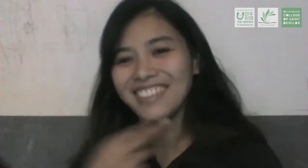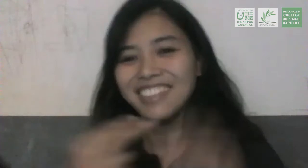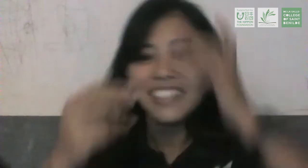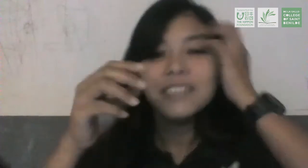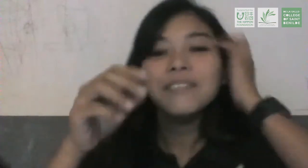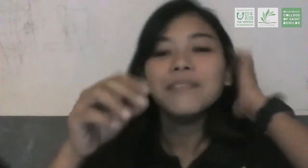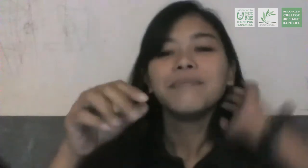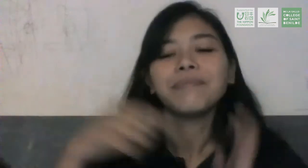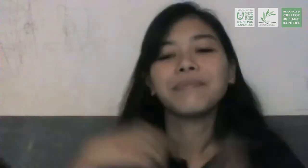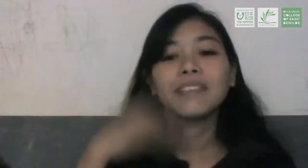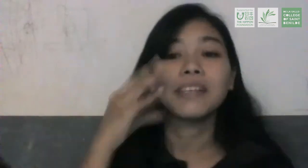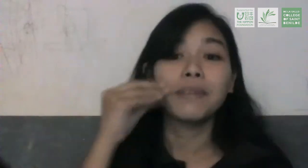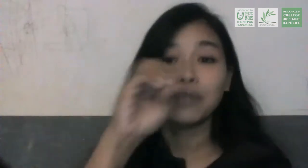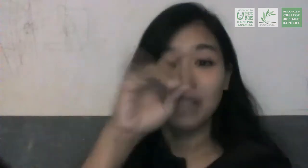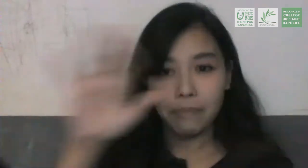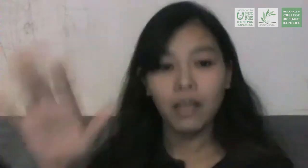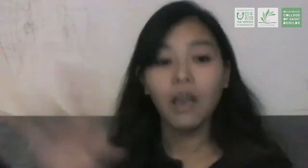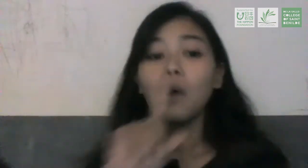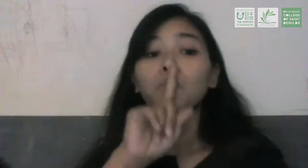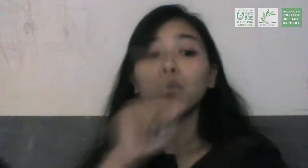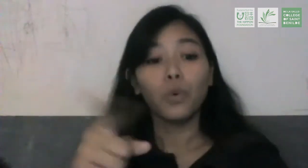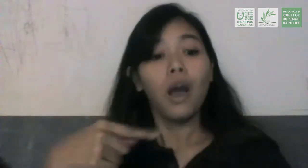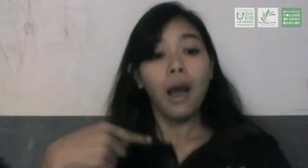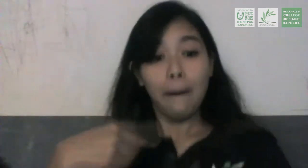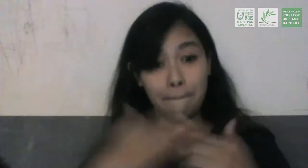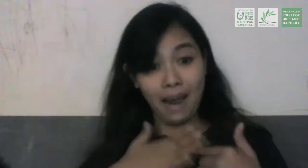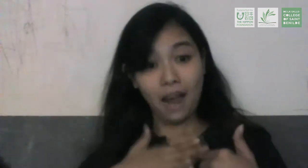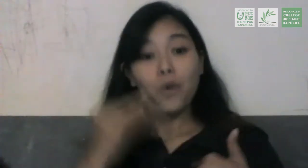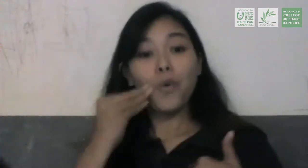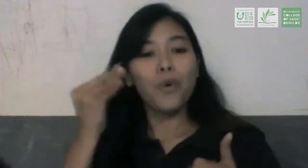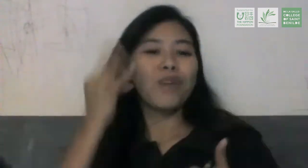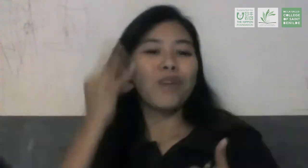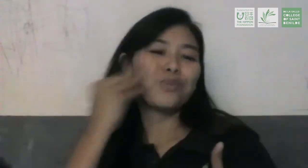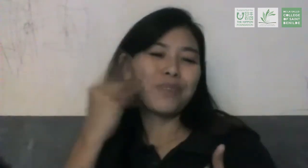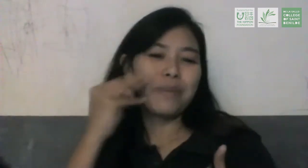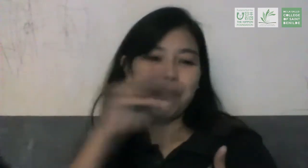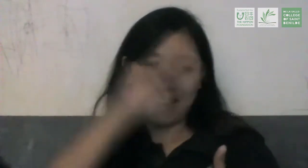when I volunteered at Osami's,